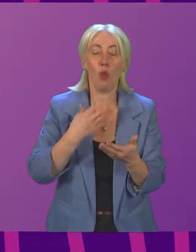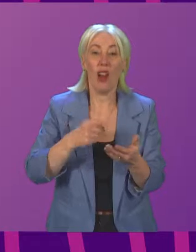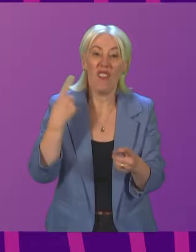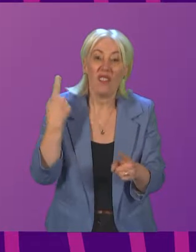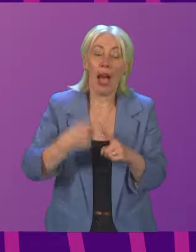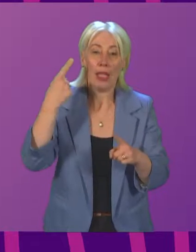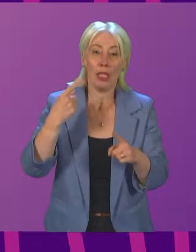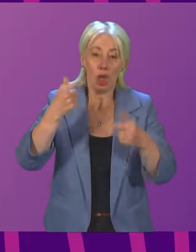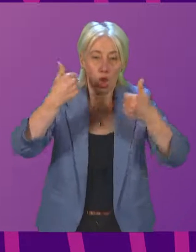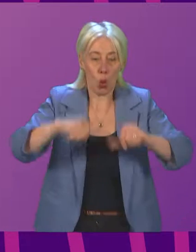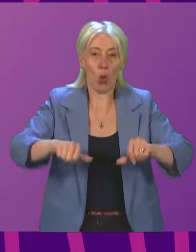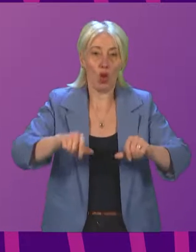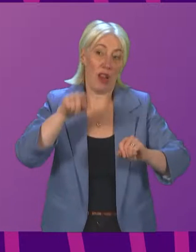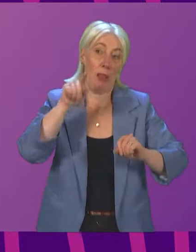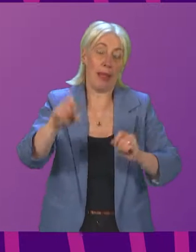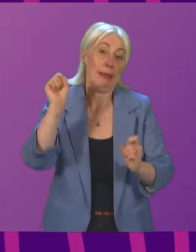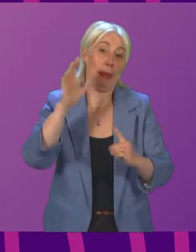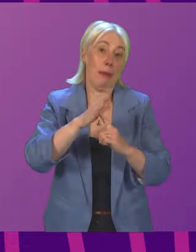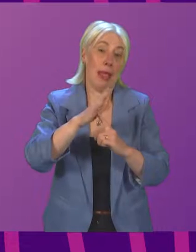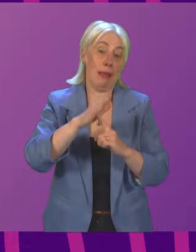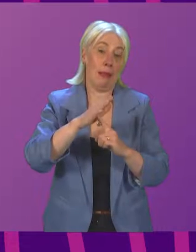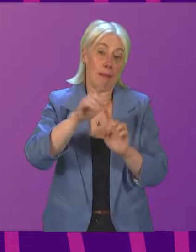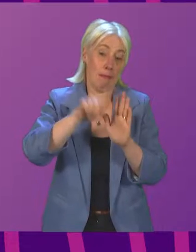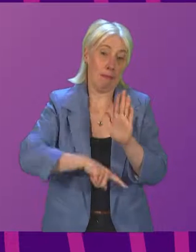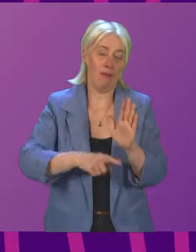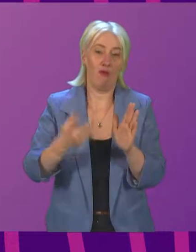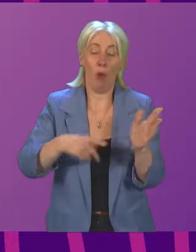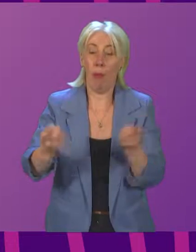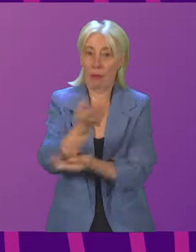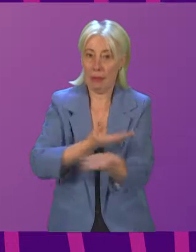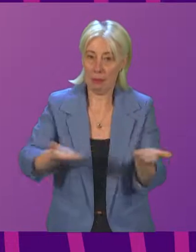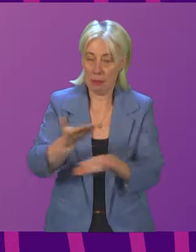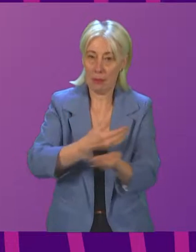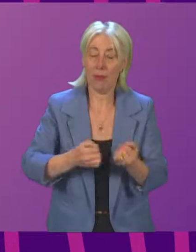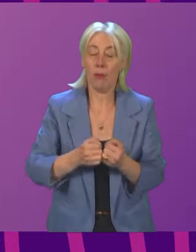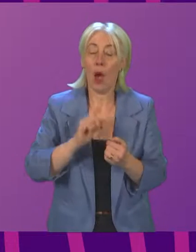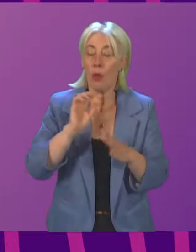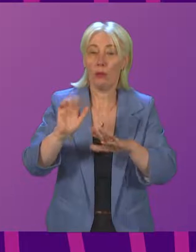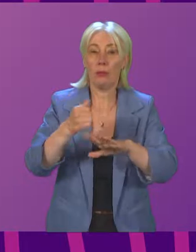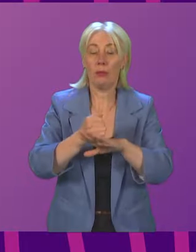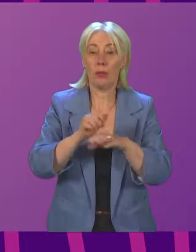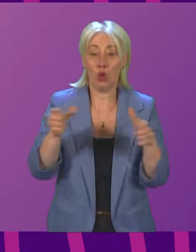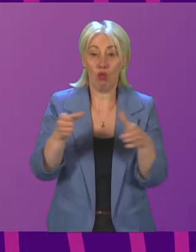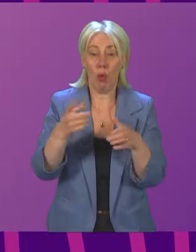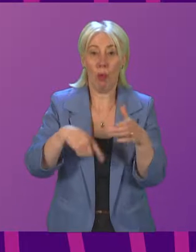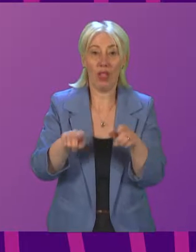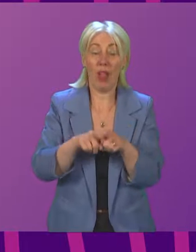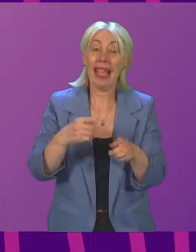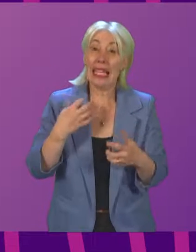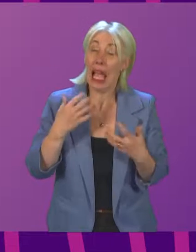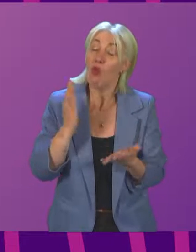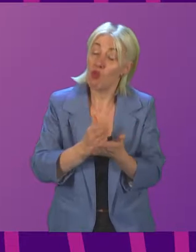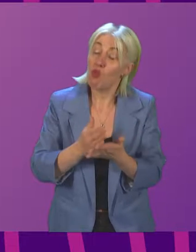will be one of the main items on the agenda. And, as I said, I am keen to convene a ministerial group. I am keen to bring urgency